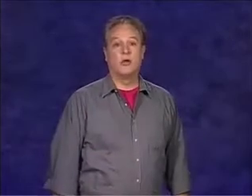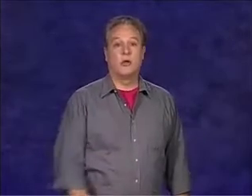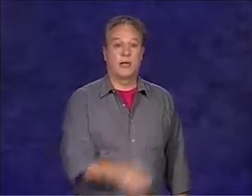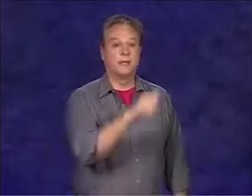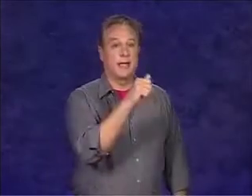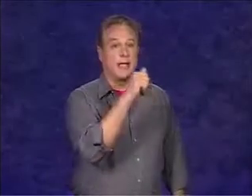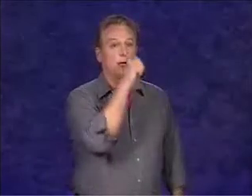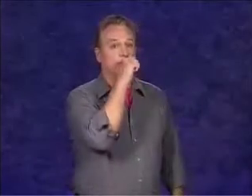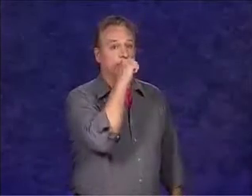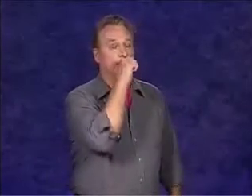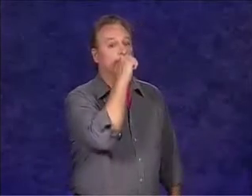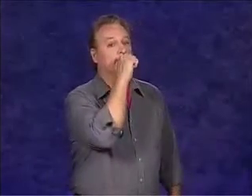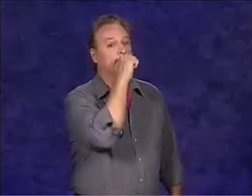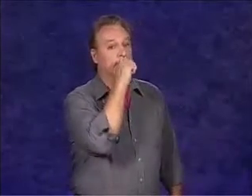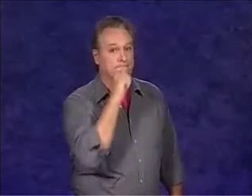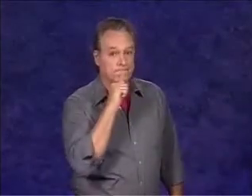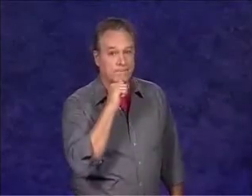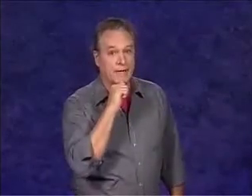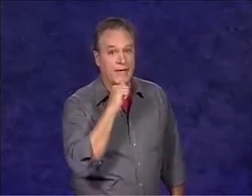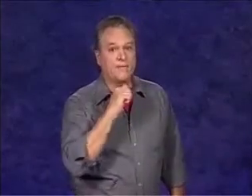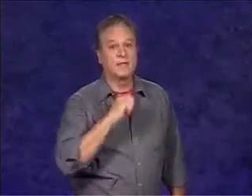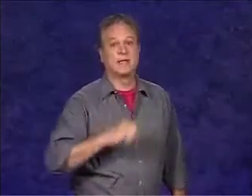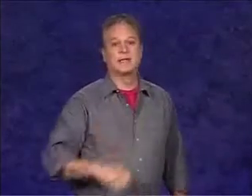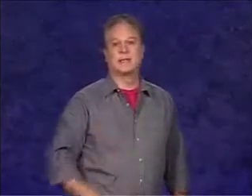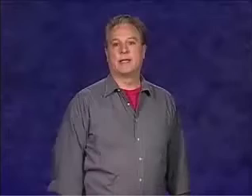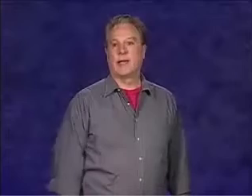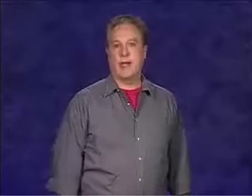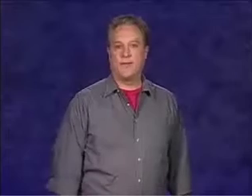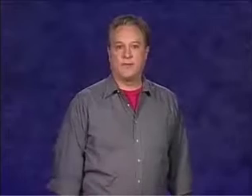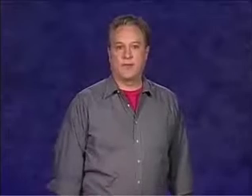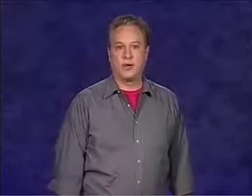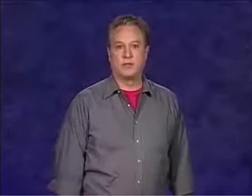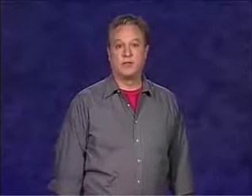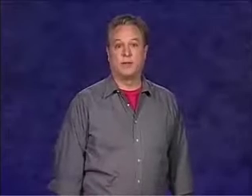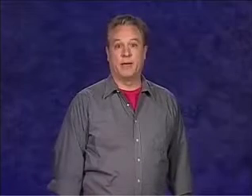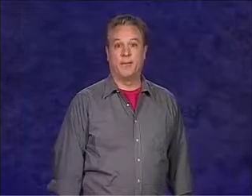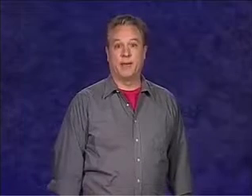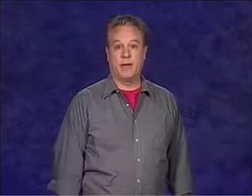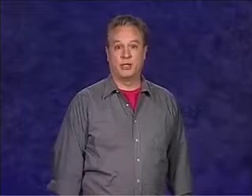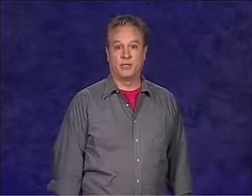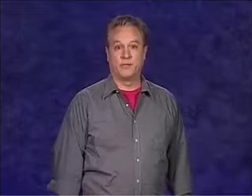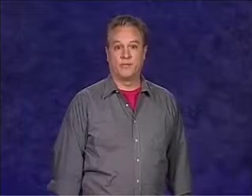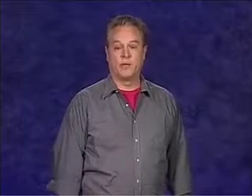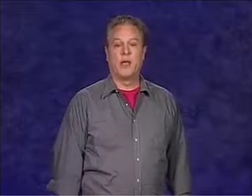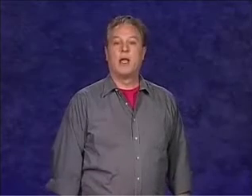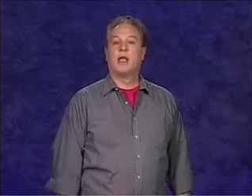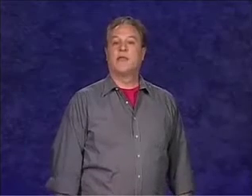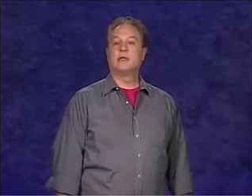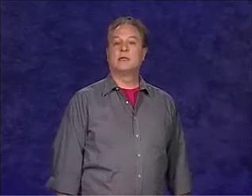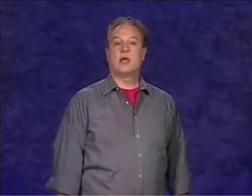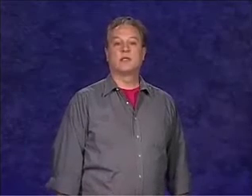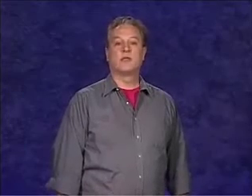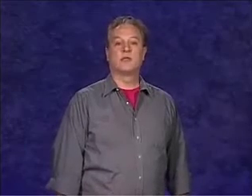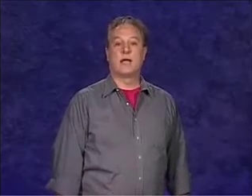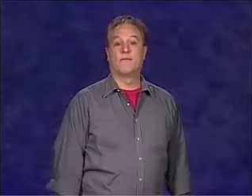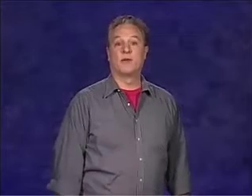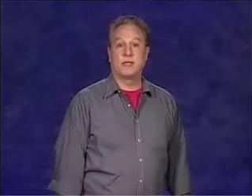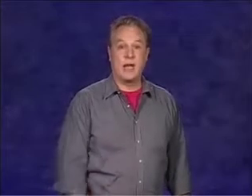your chin emphasizes the F that goes into being patient. This is also a sign for tolerant